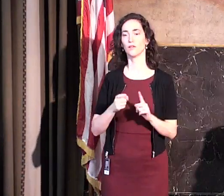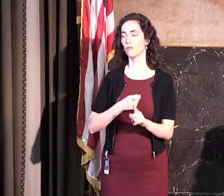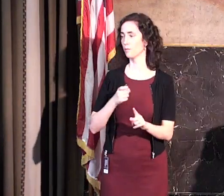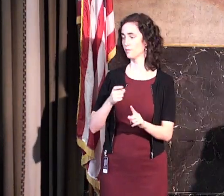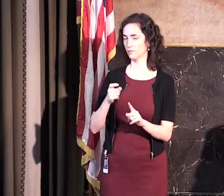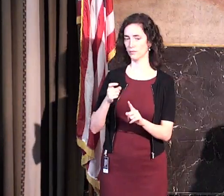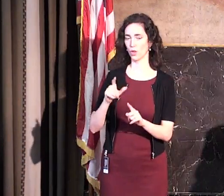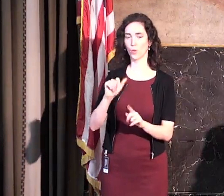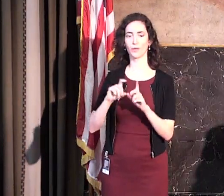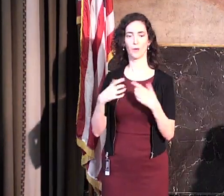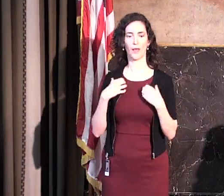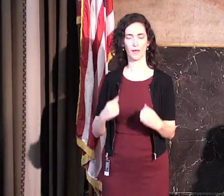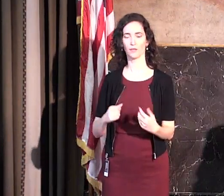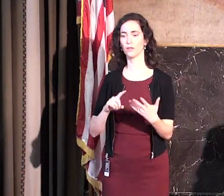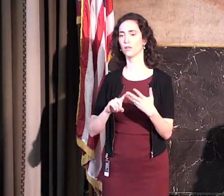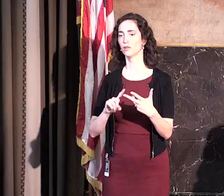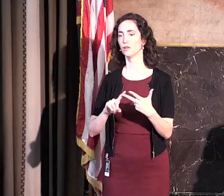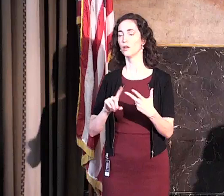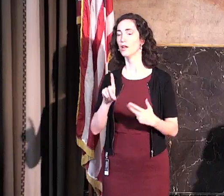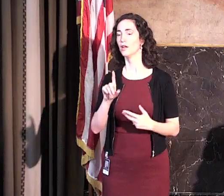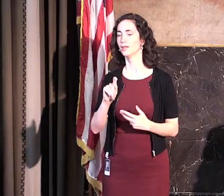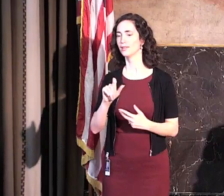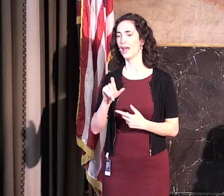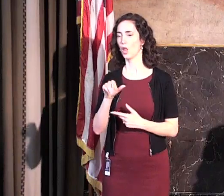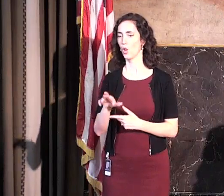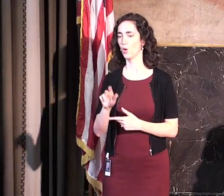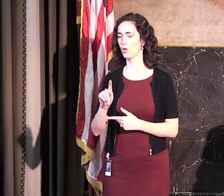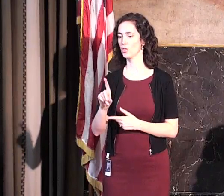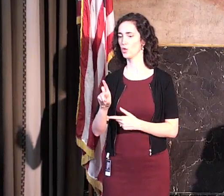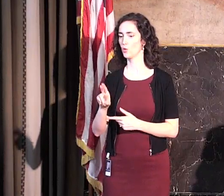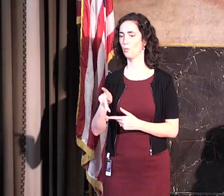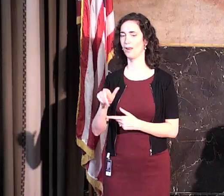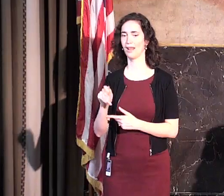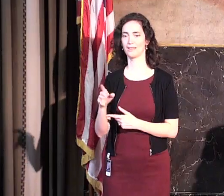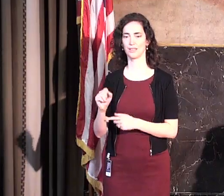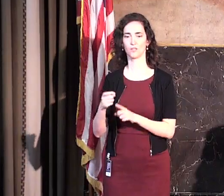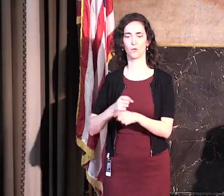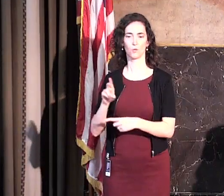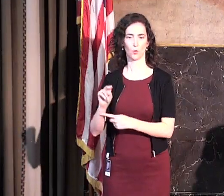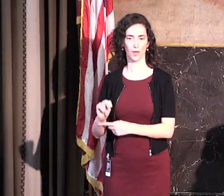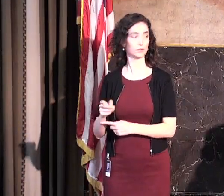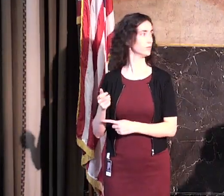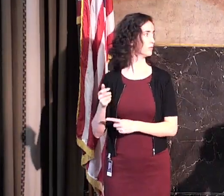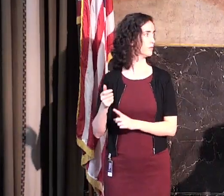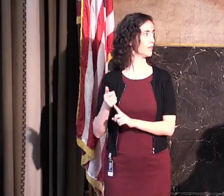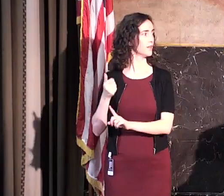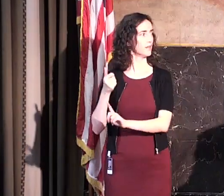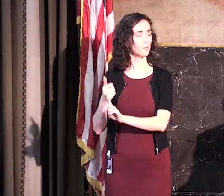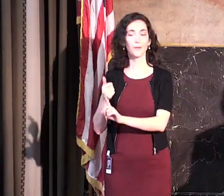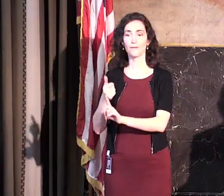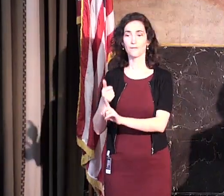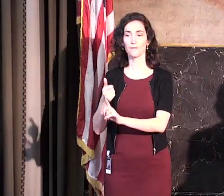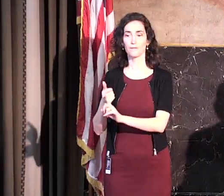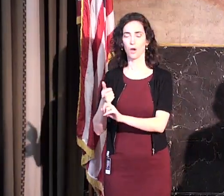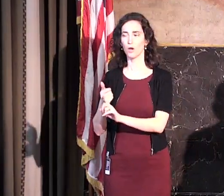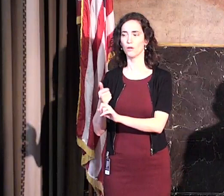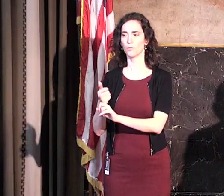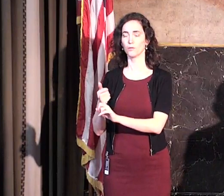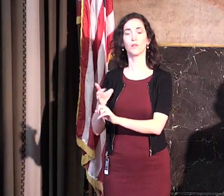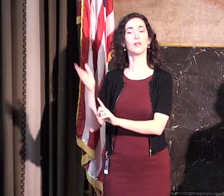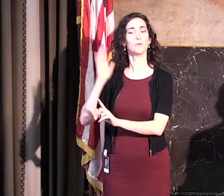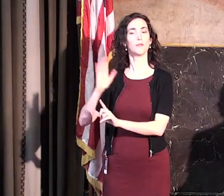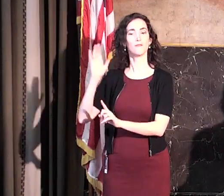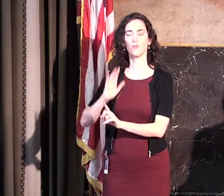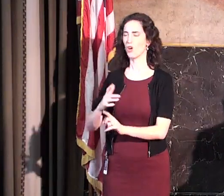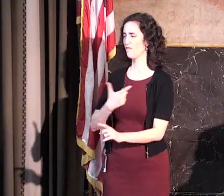Nation. Tyler was initially concerned and hesitant about getting vaccinated. He then decided not to rely